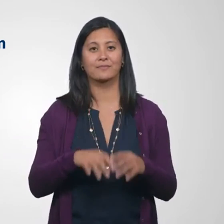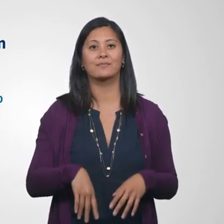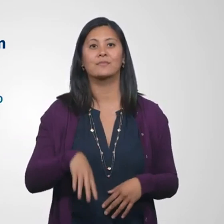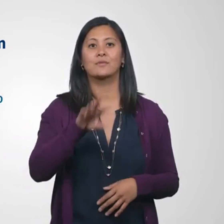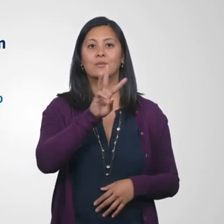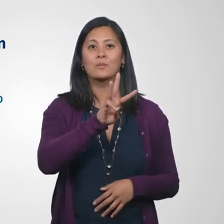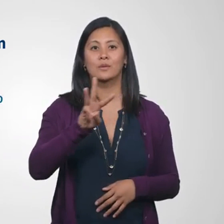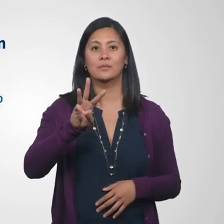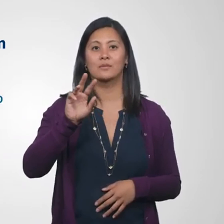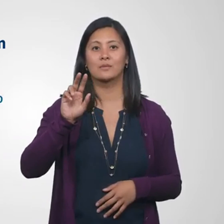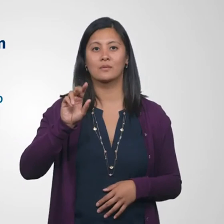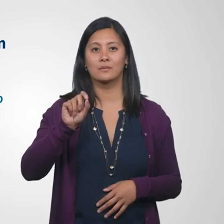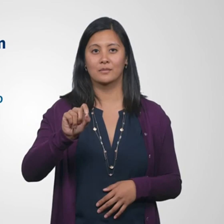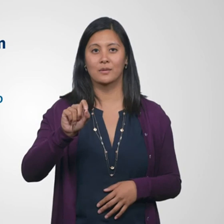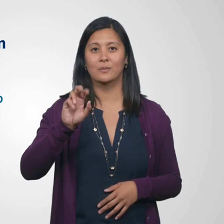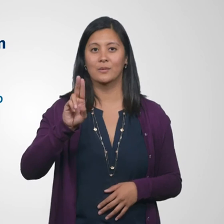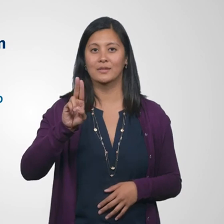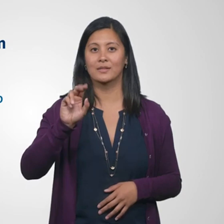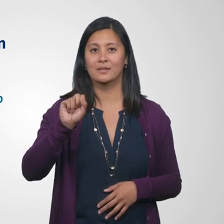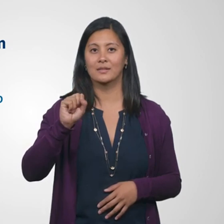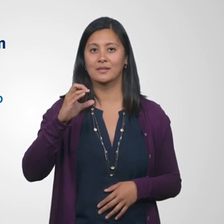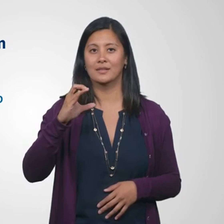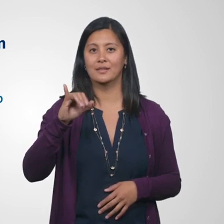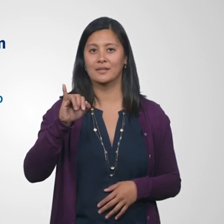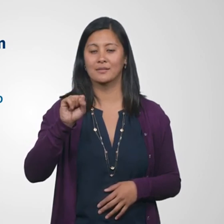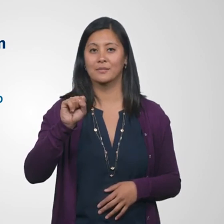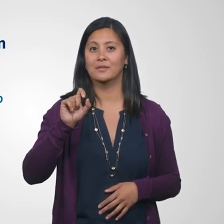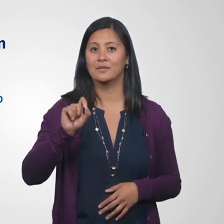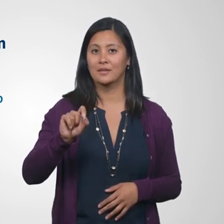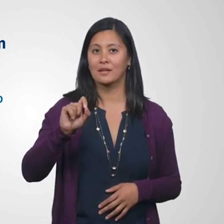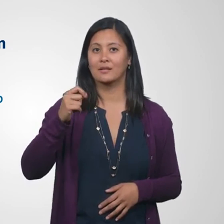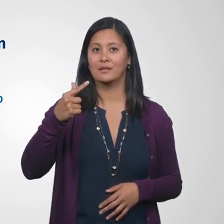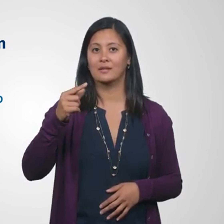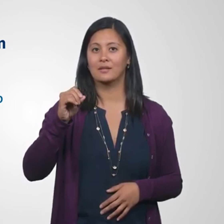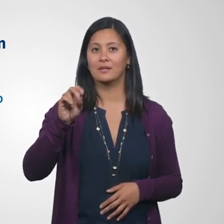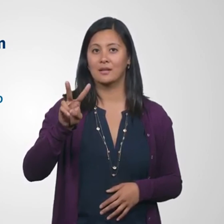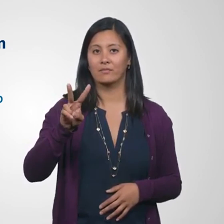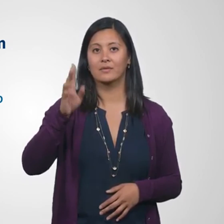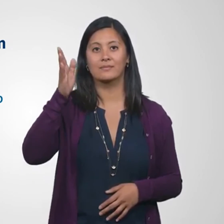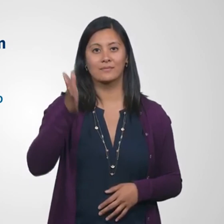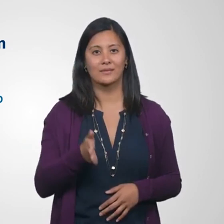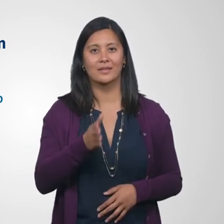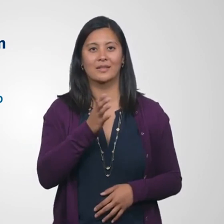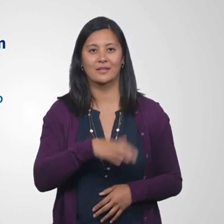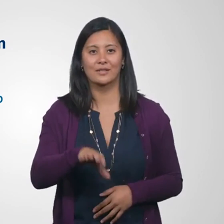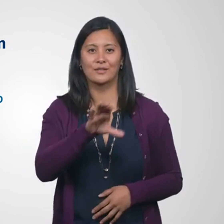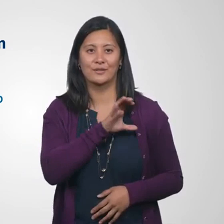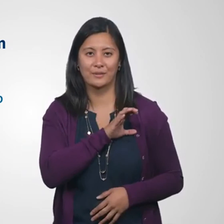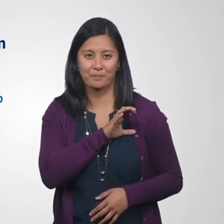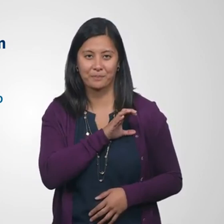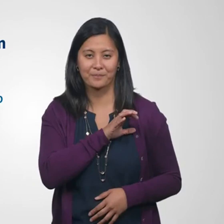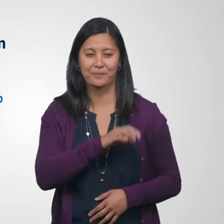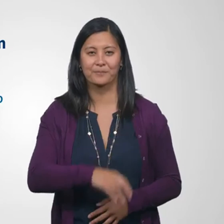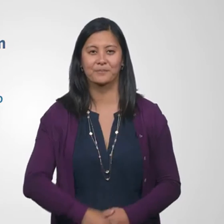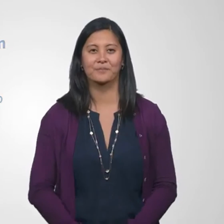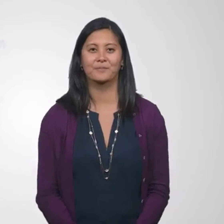and www.uscis.gov/citizenship webpages.